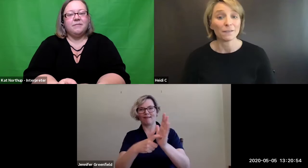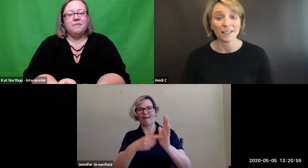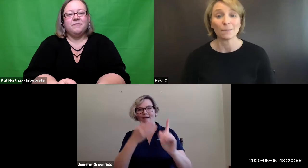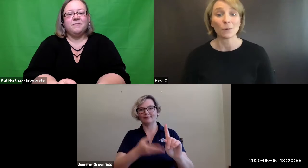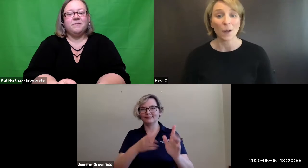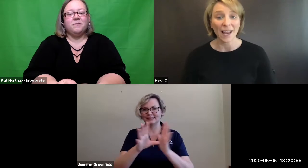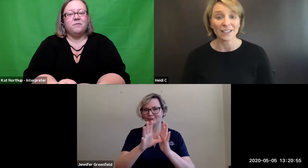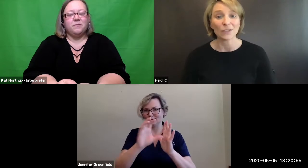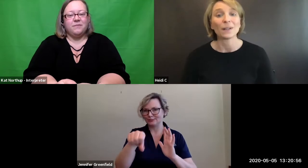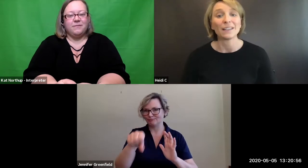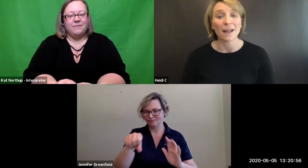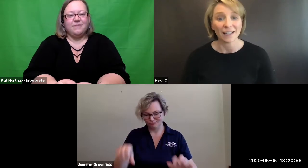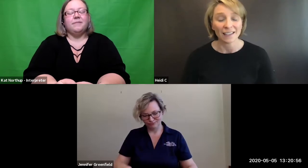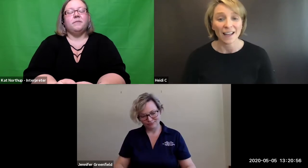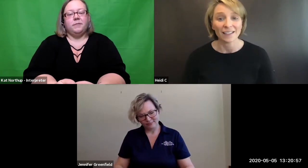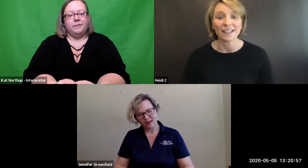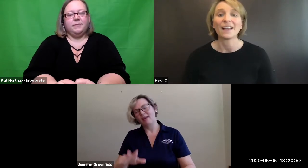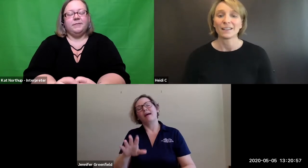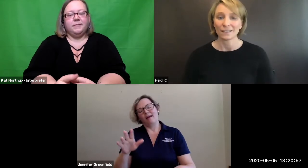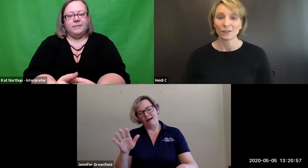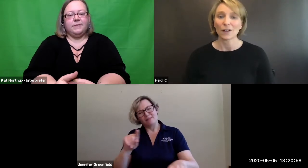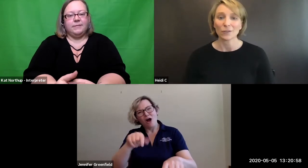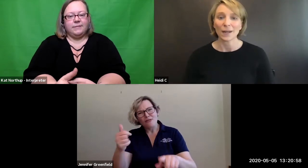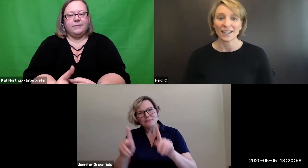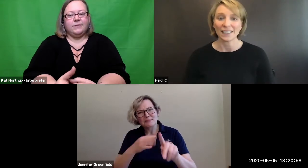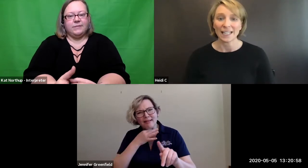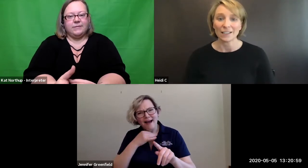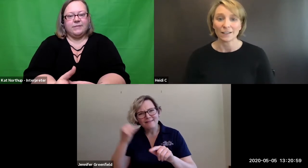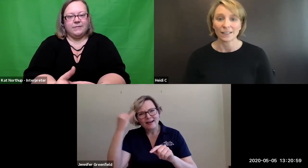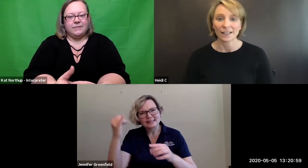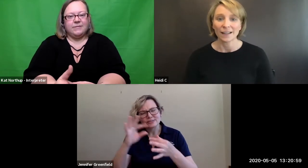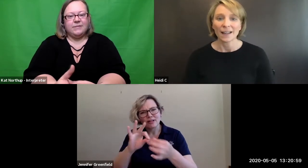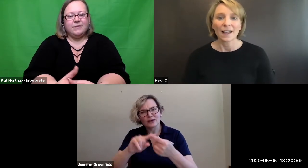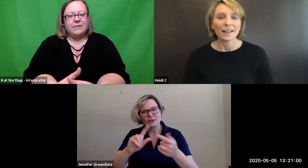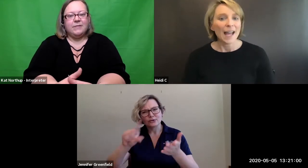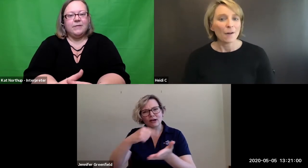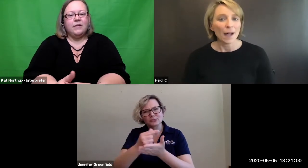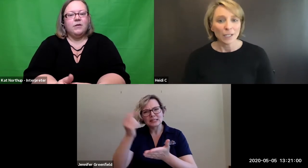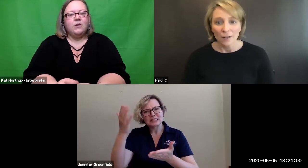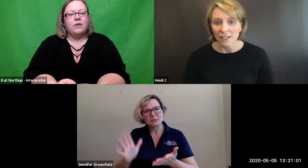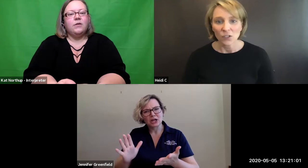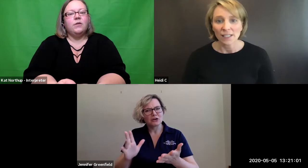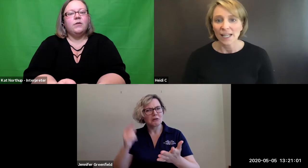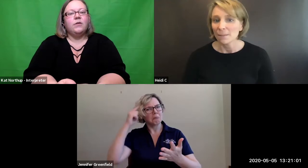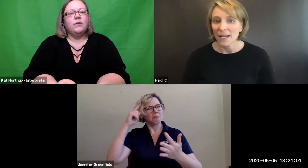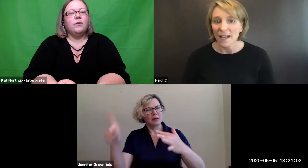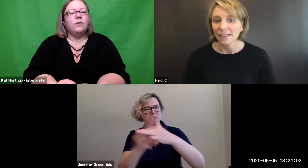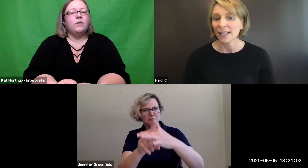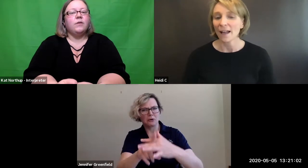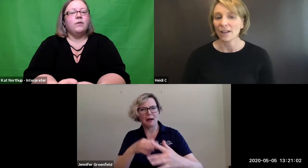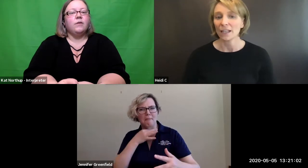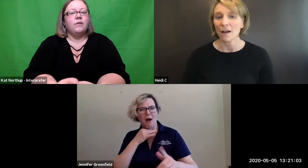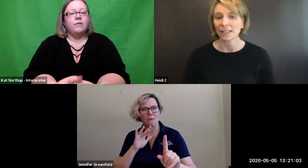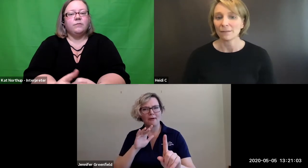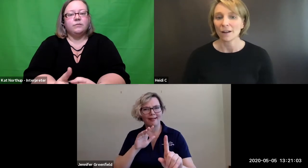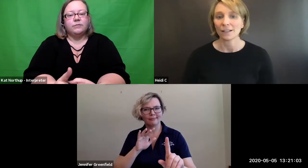very visible way to really recognize those graduating seniors. Now, I'm curious, does anybody else have